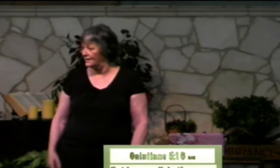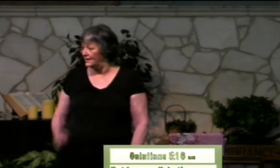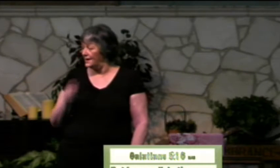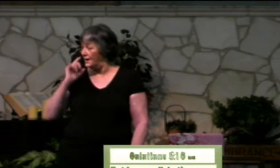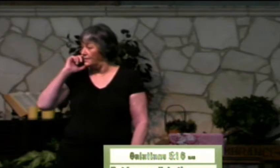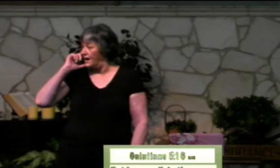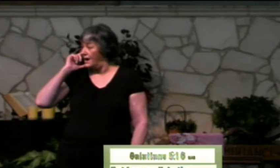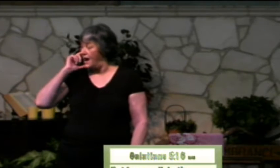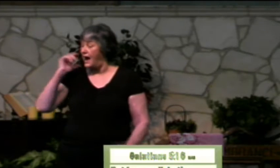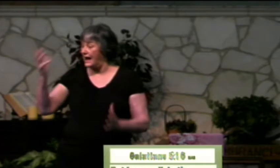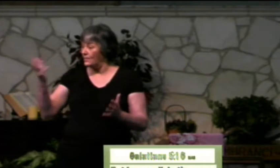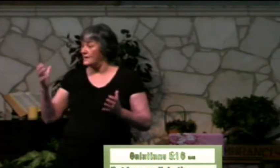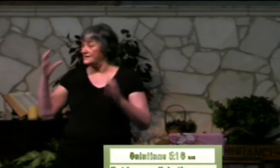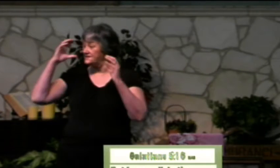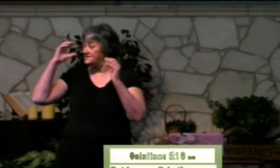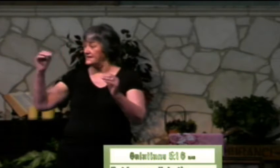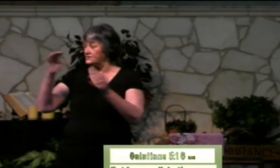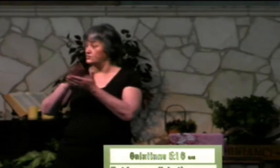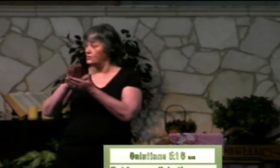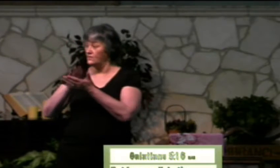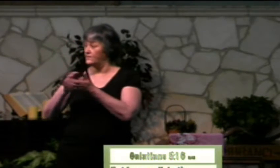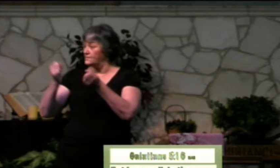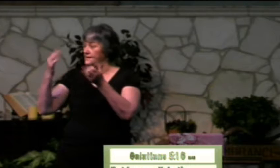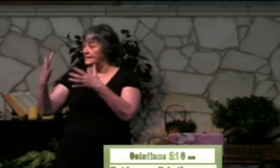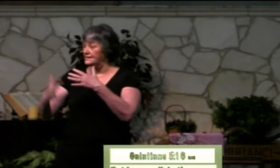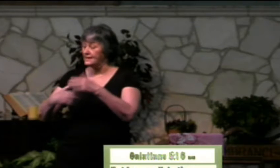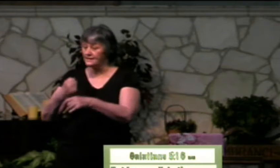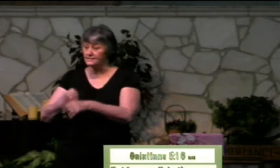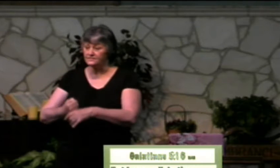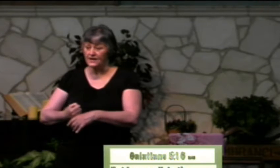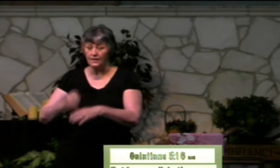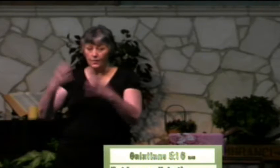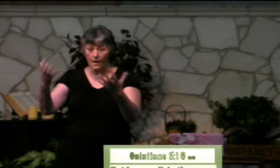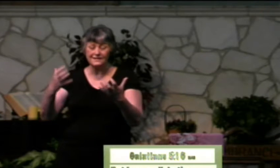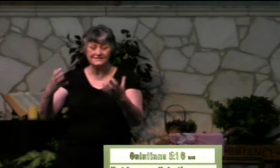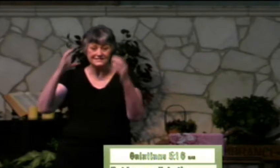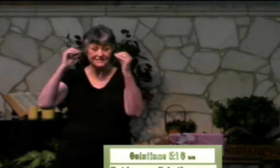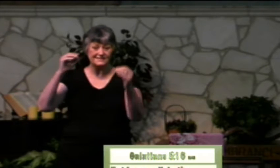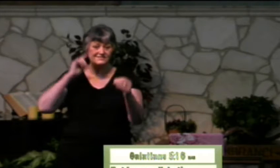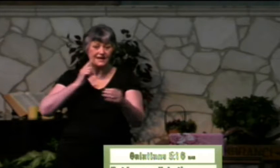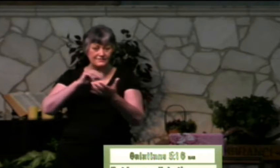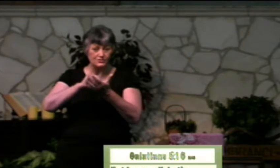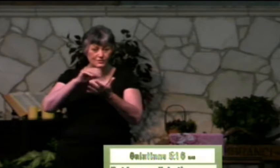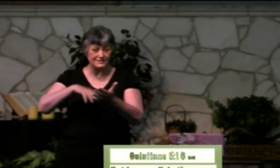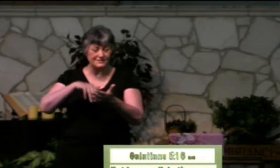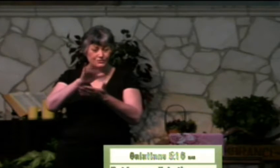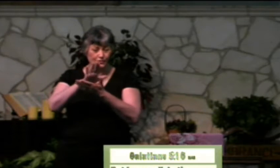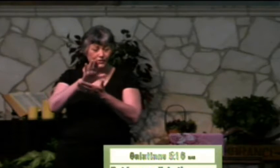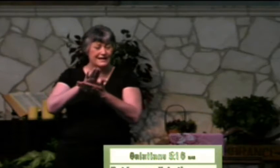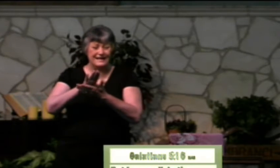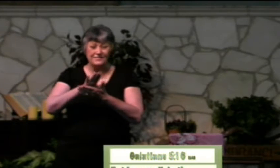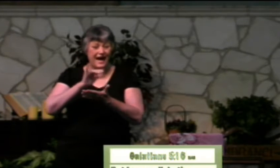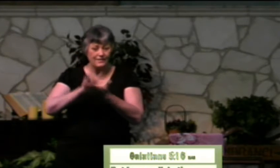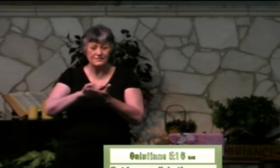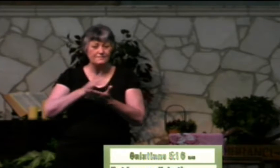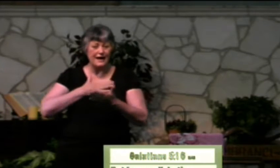You know, I wanted to teach school for many years. I wanted to teach deaf students in school. That was my